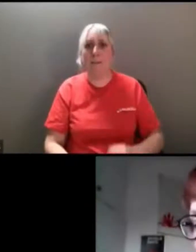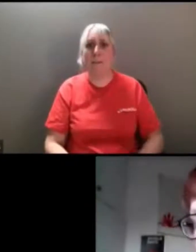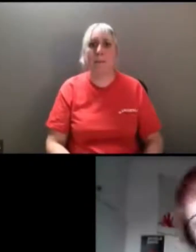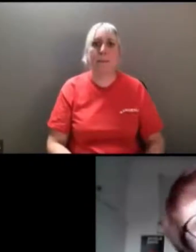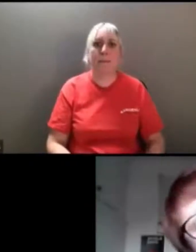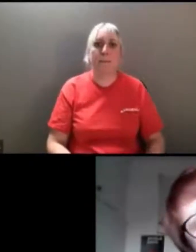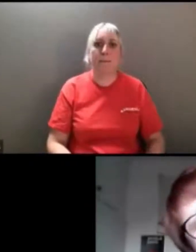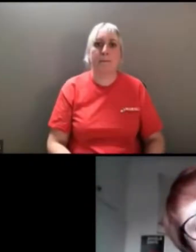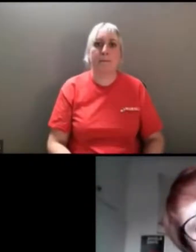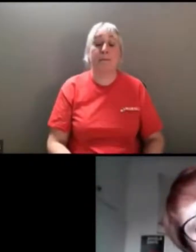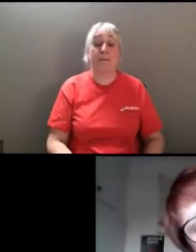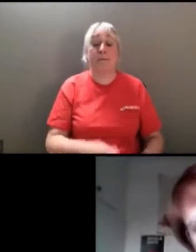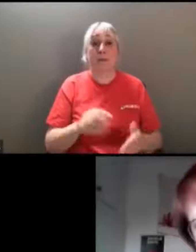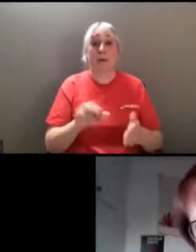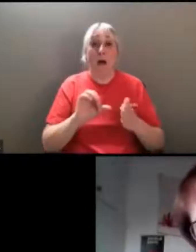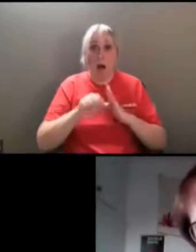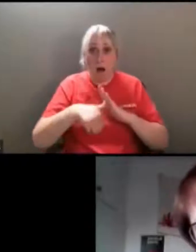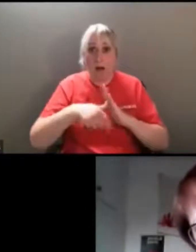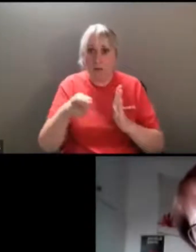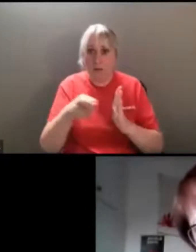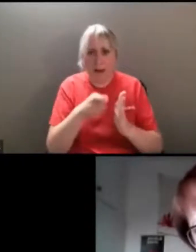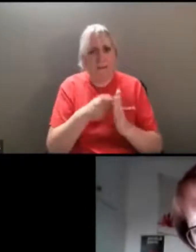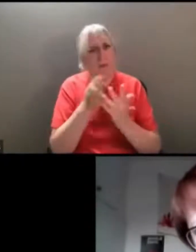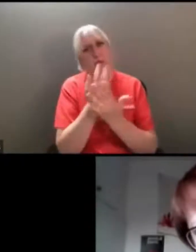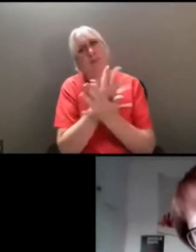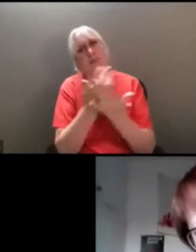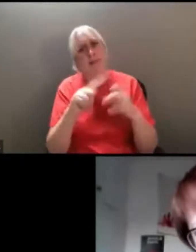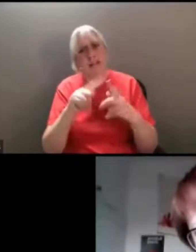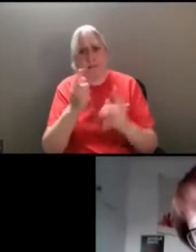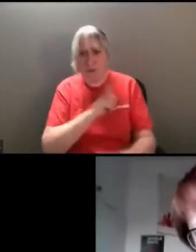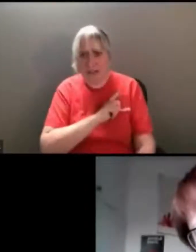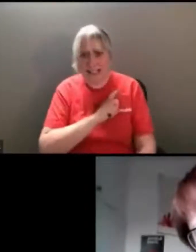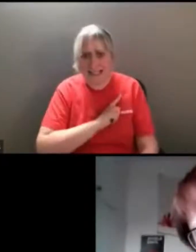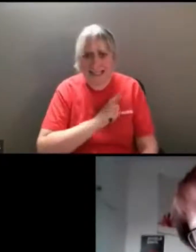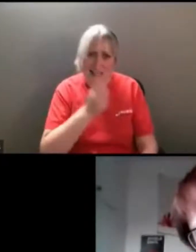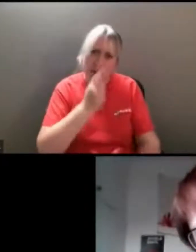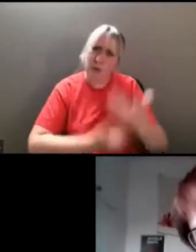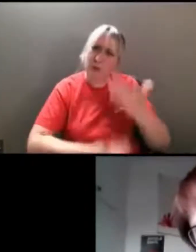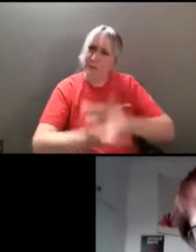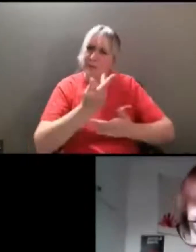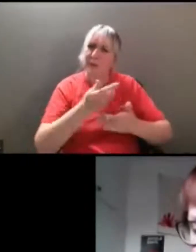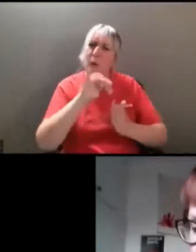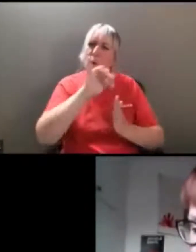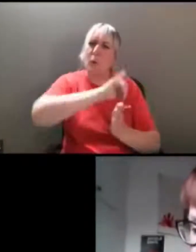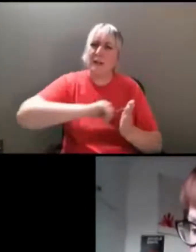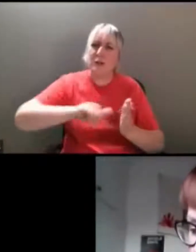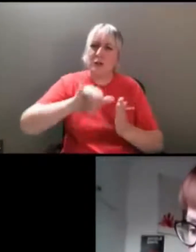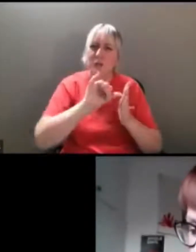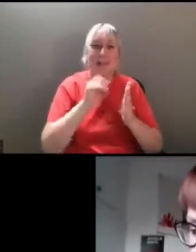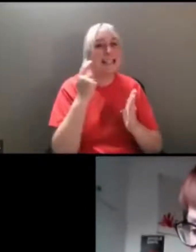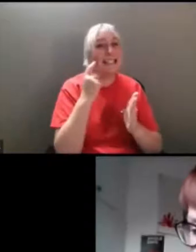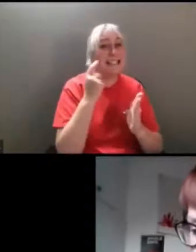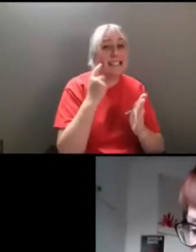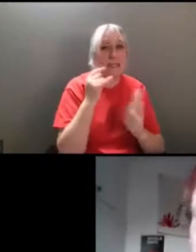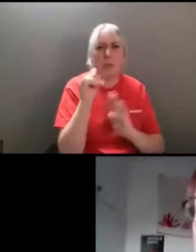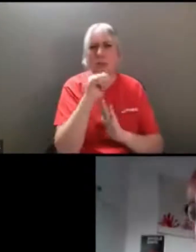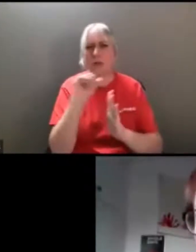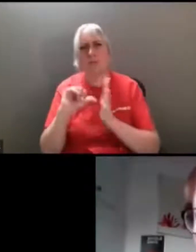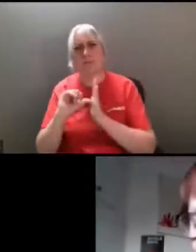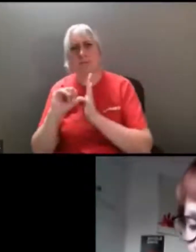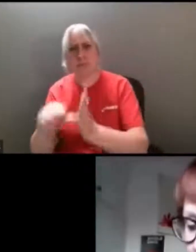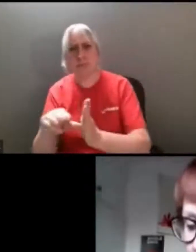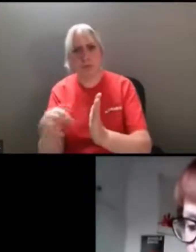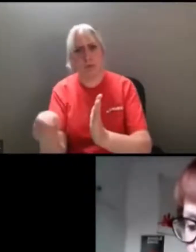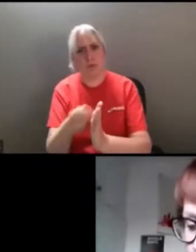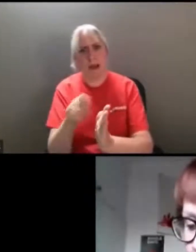for so many different reasons? And which bits did you find easiest and which bits were the hardest to write?